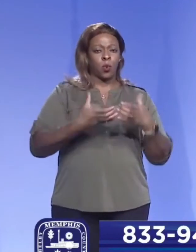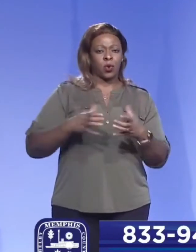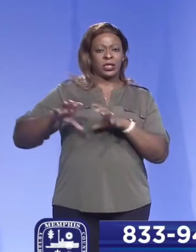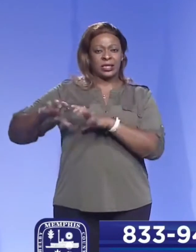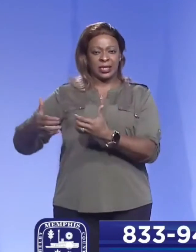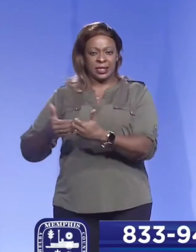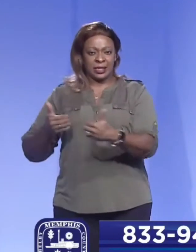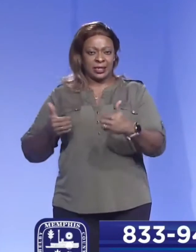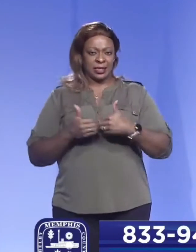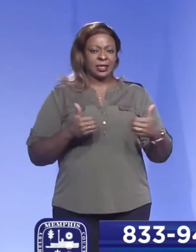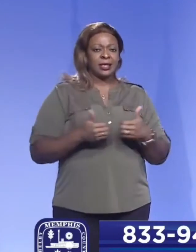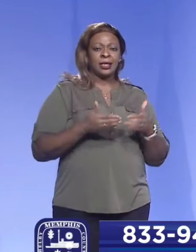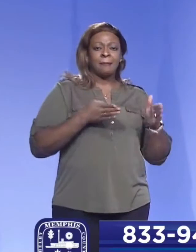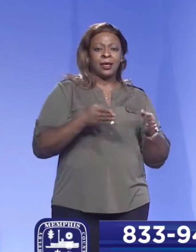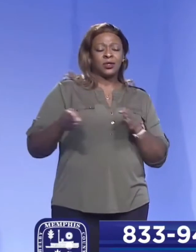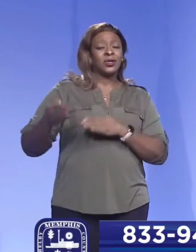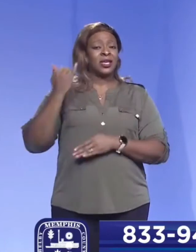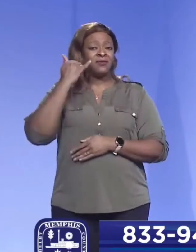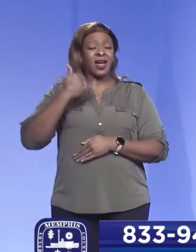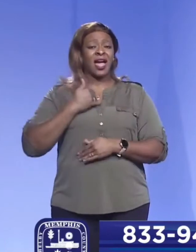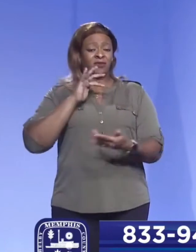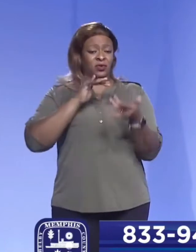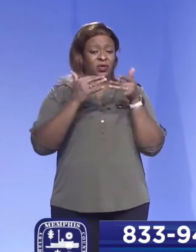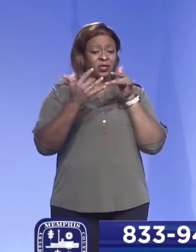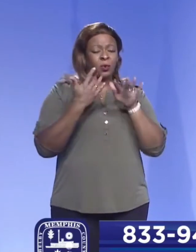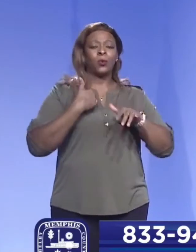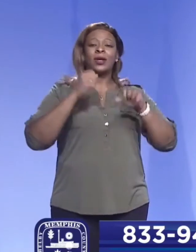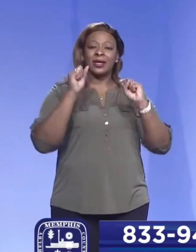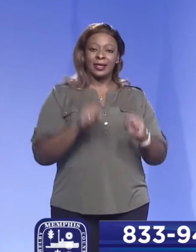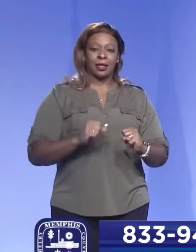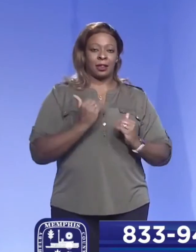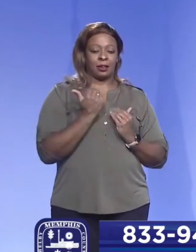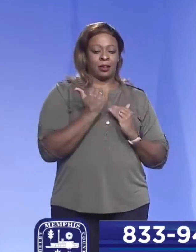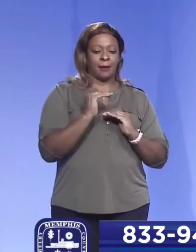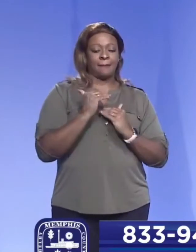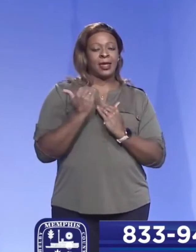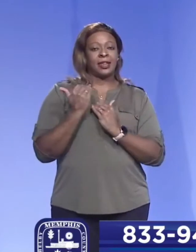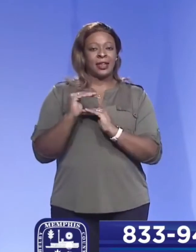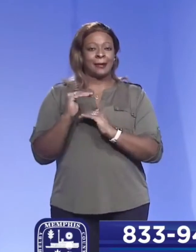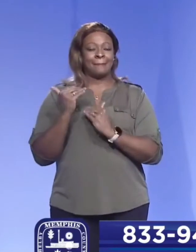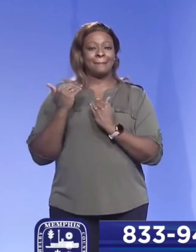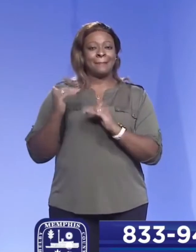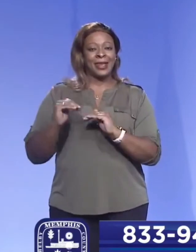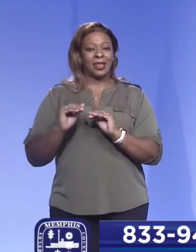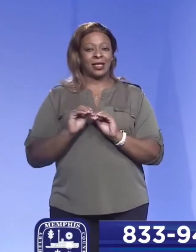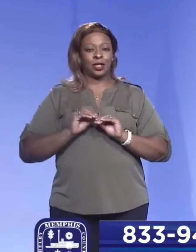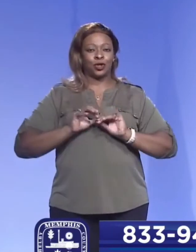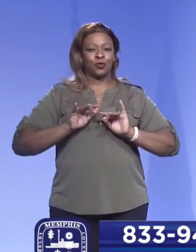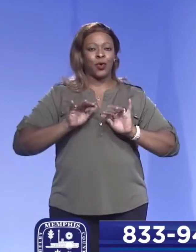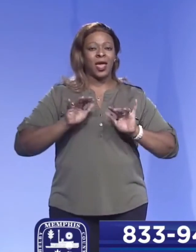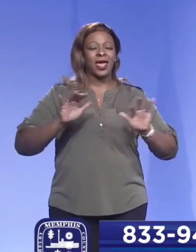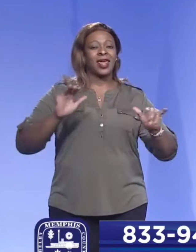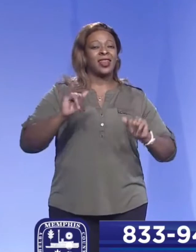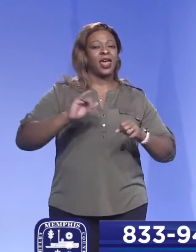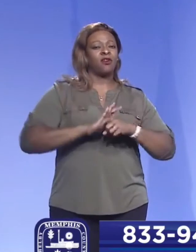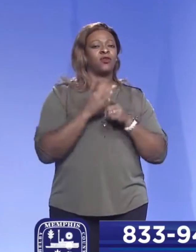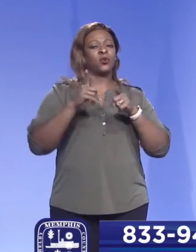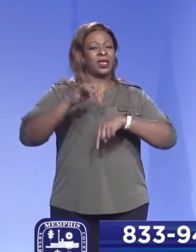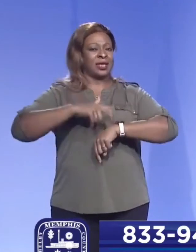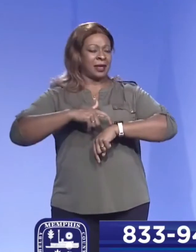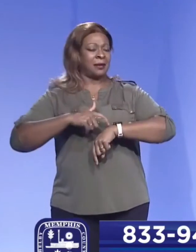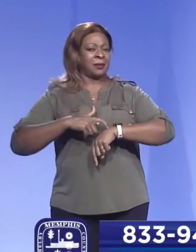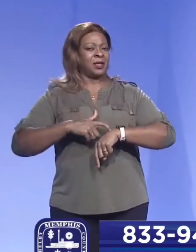measures. That way, if we do have transmission, we're able to limit the exponential growth of COVID over time.